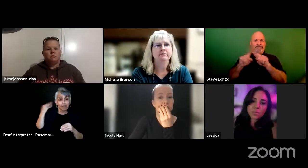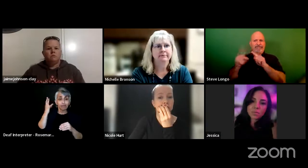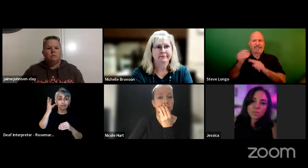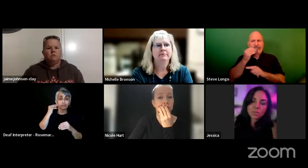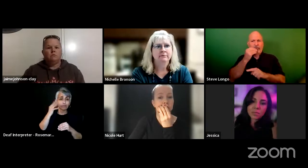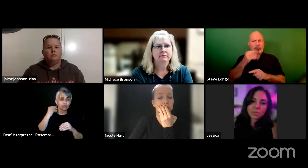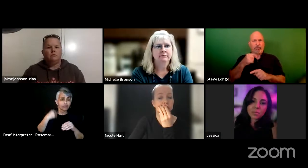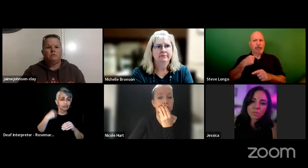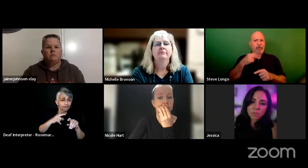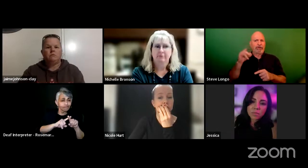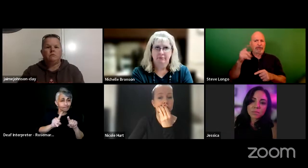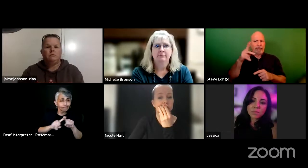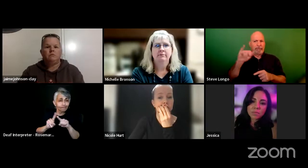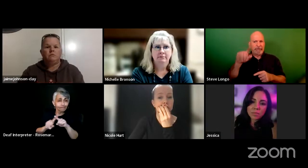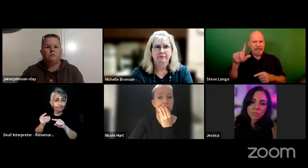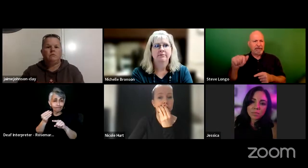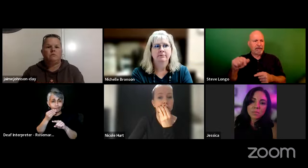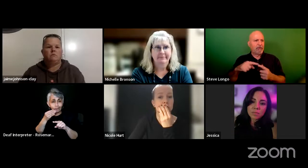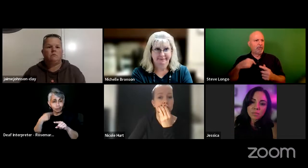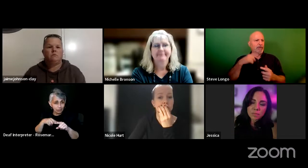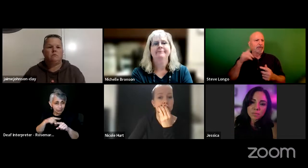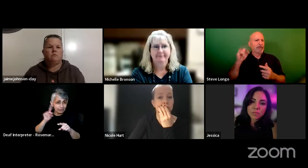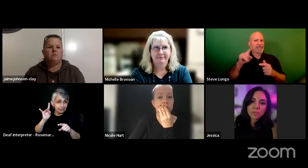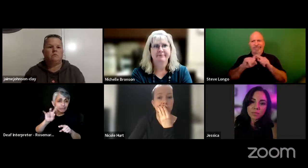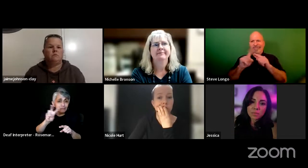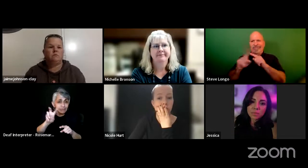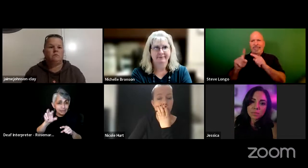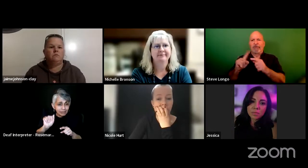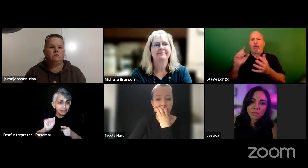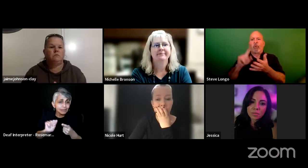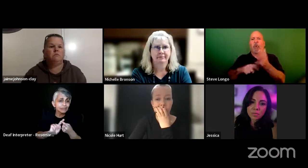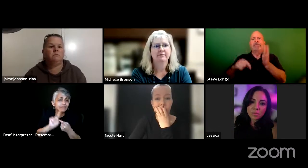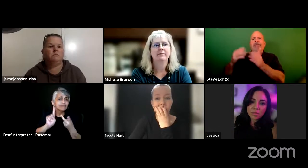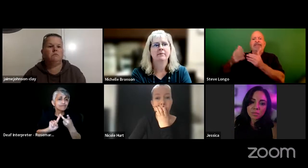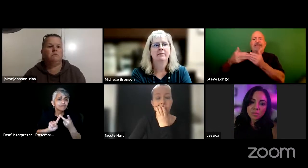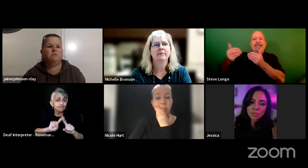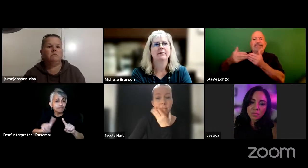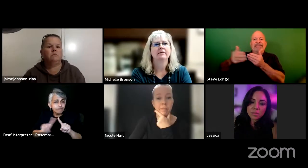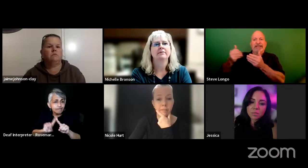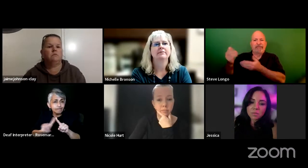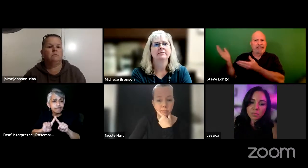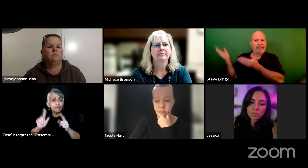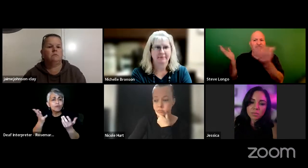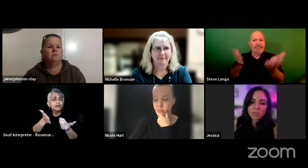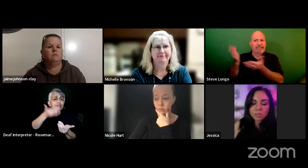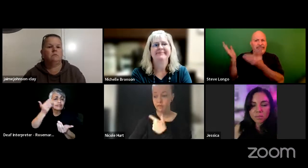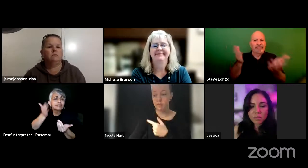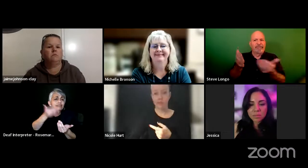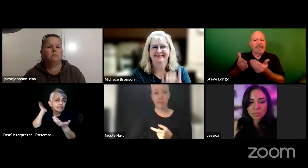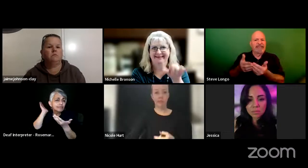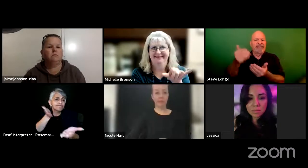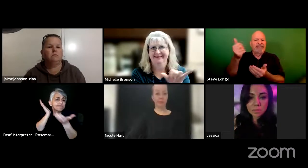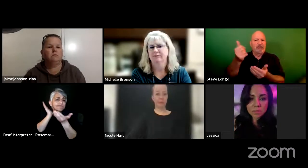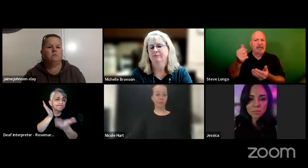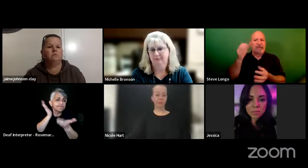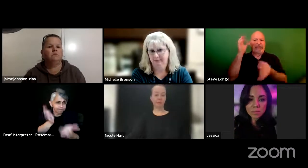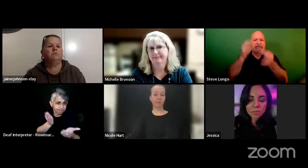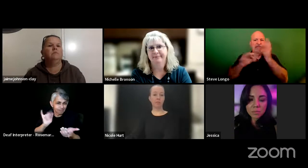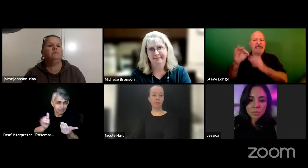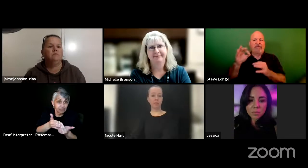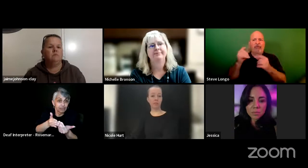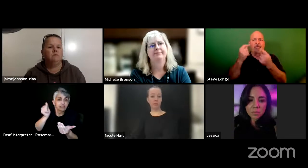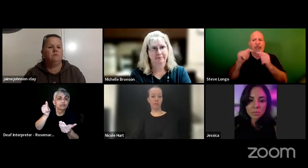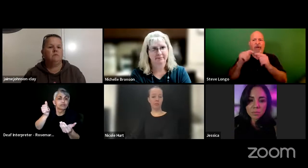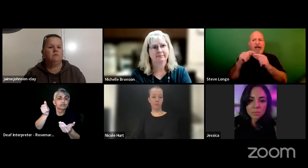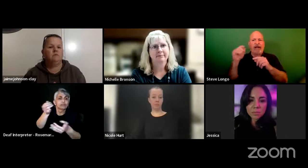tonight to discuss the details of the food. In the past, we've done things such as pizza and other items. We will be looking